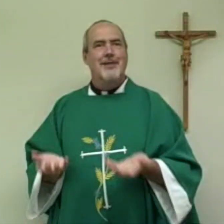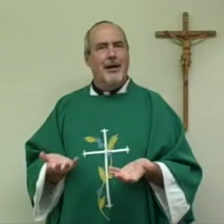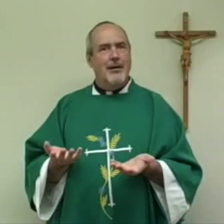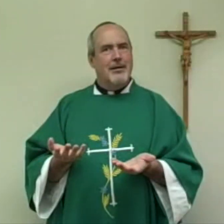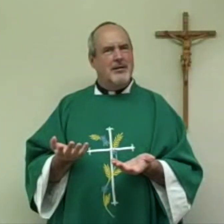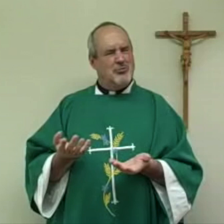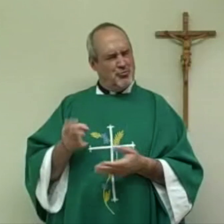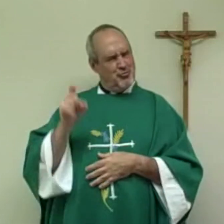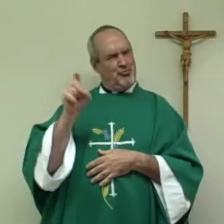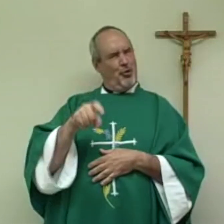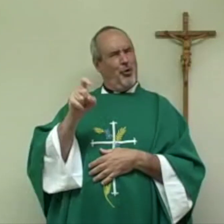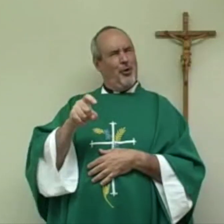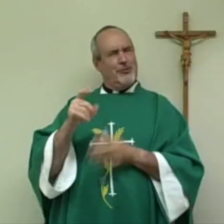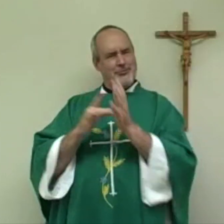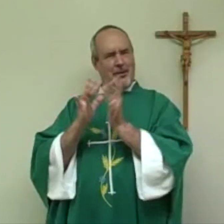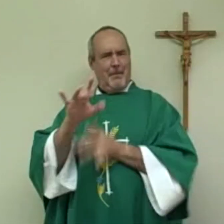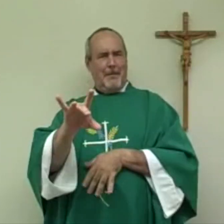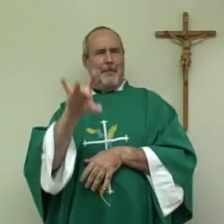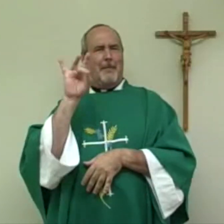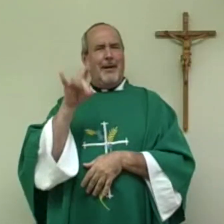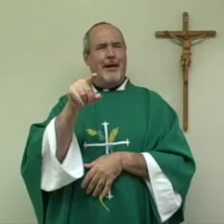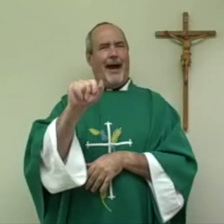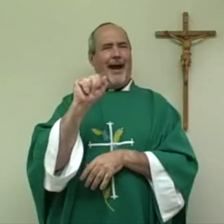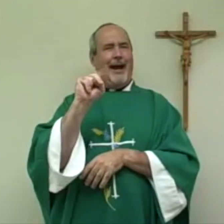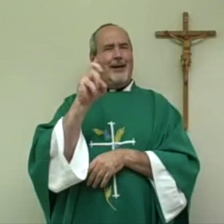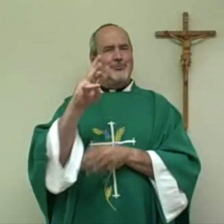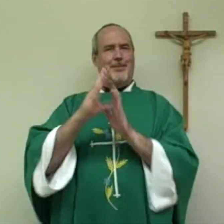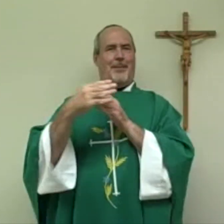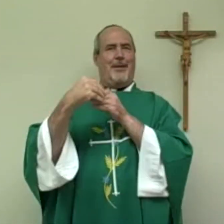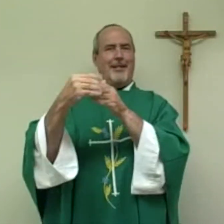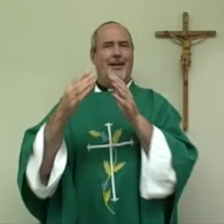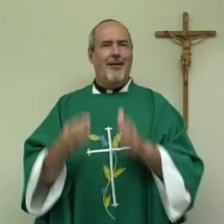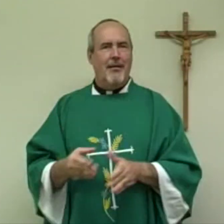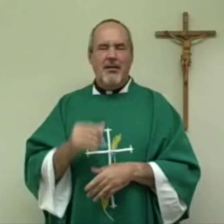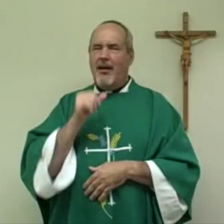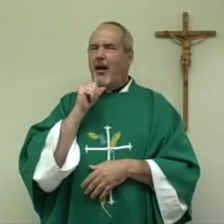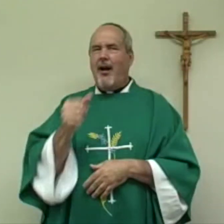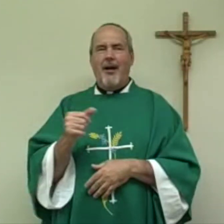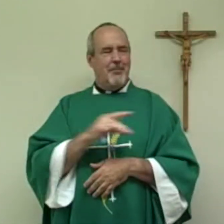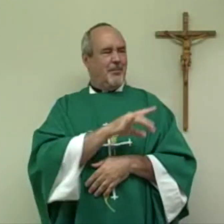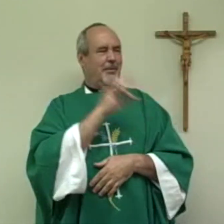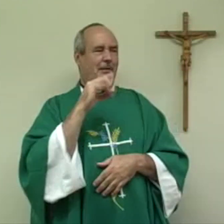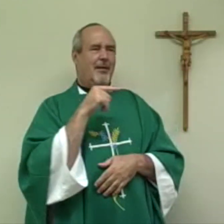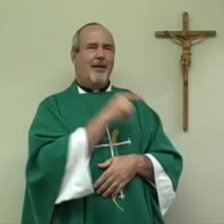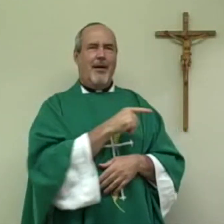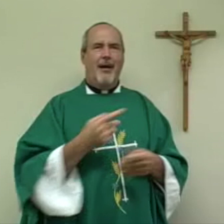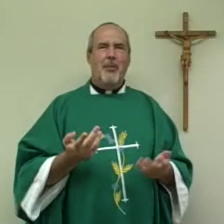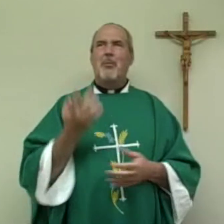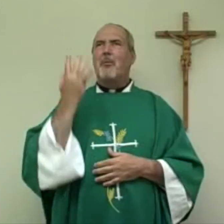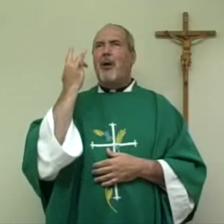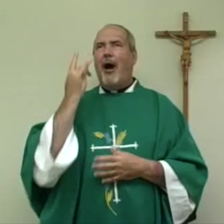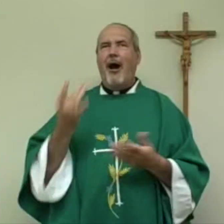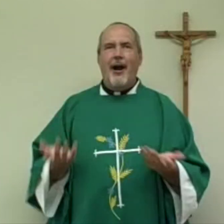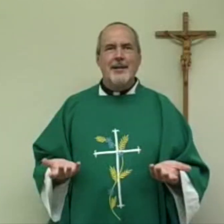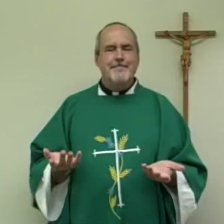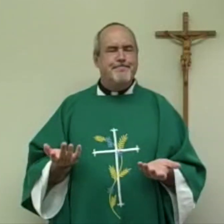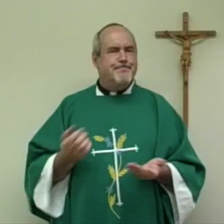introduced Peter to Jesus? Shouldn't Jesus have picked Andrew to become the leader and not picked